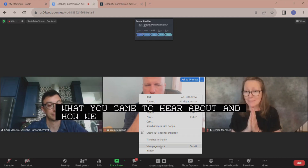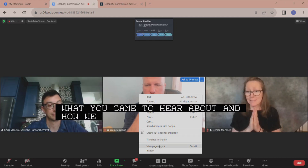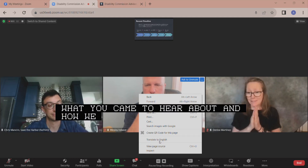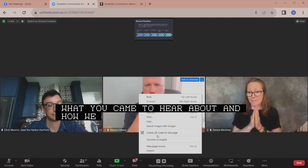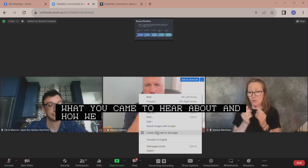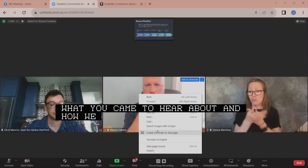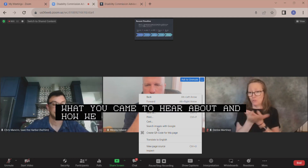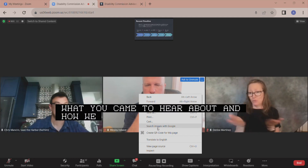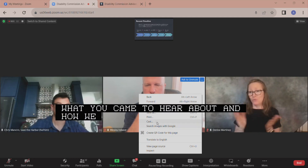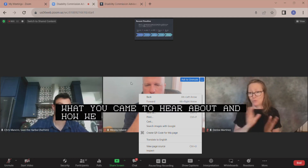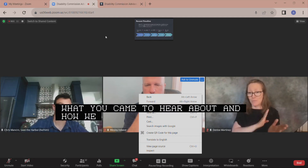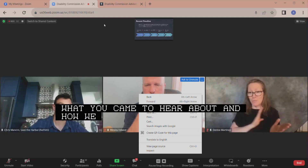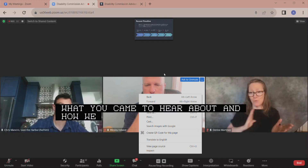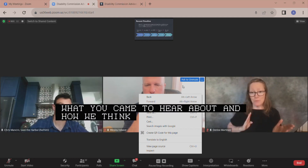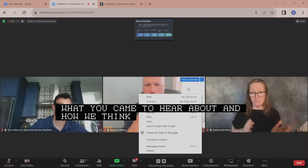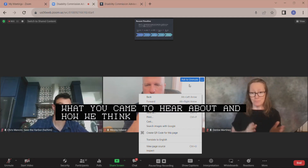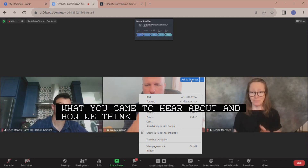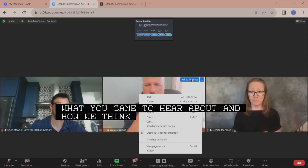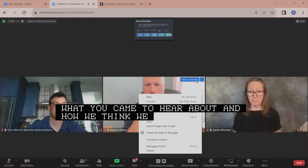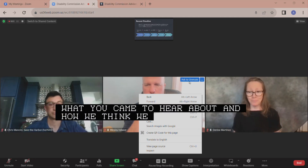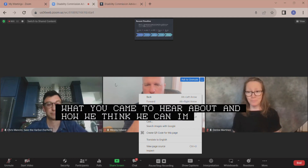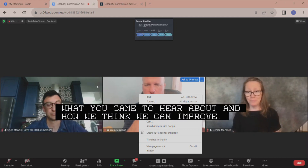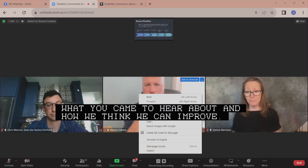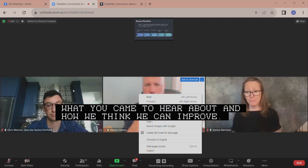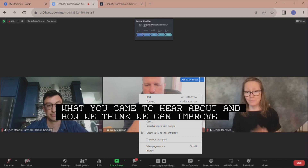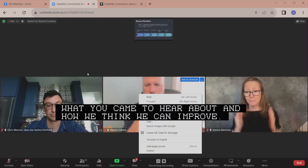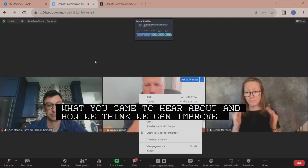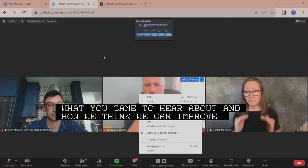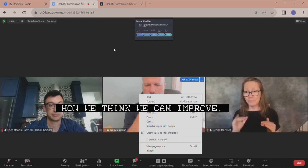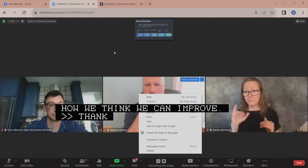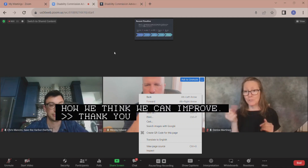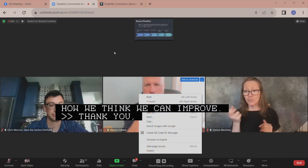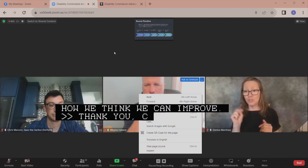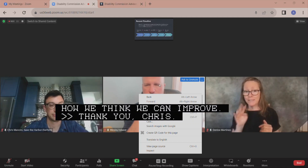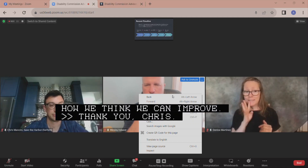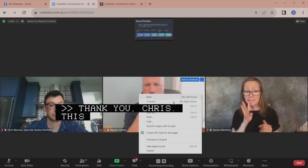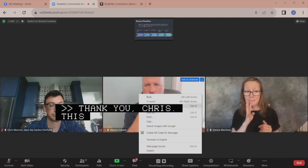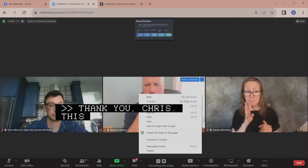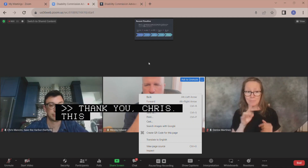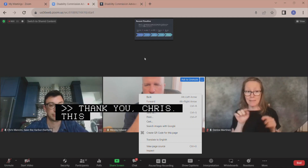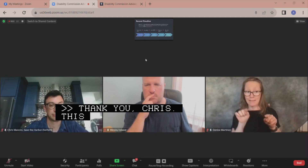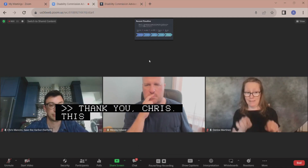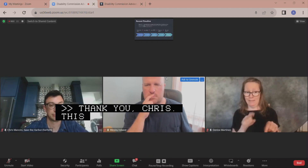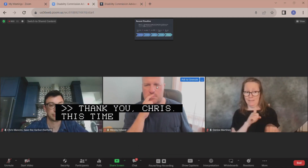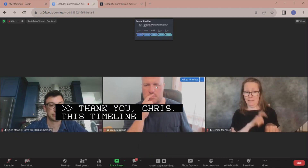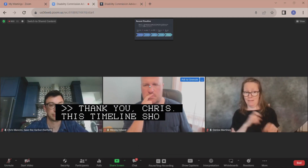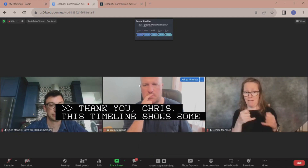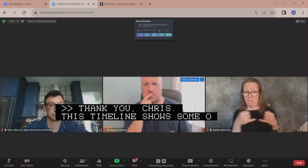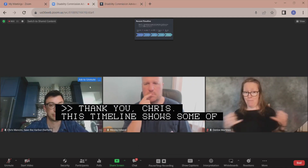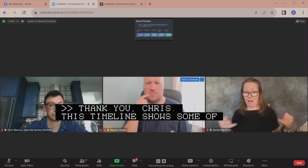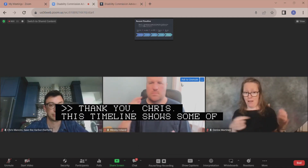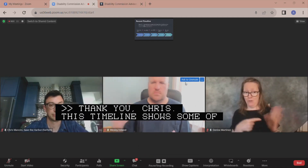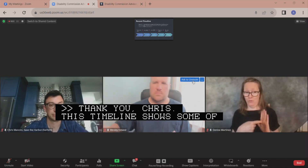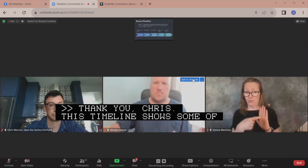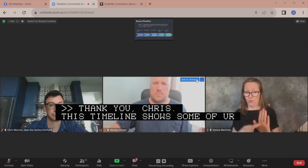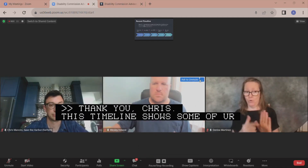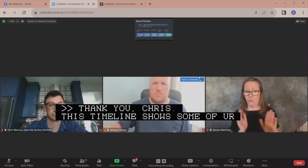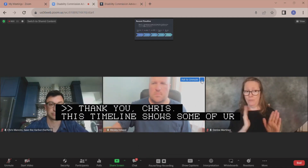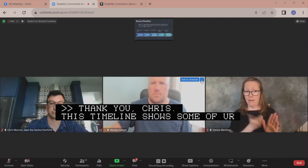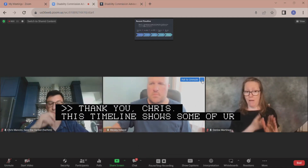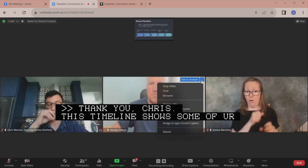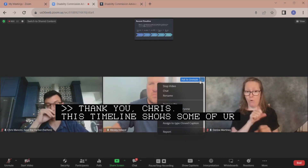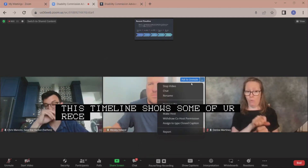So this timeline here shows some of our recent work related to increasing